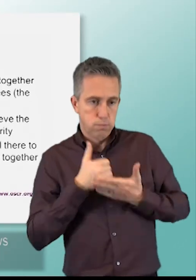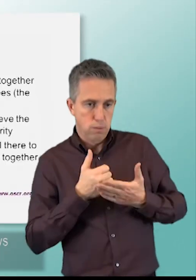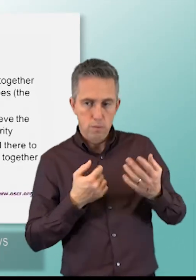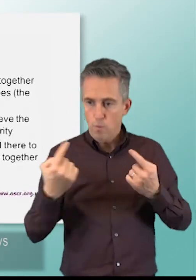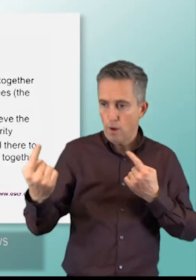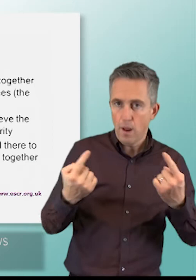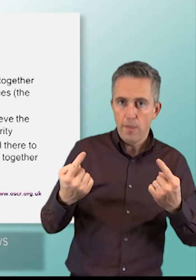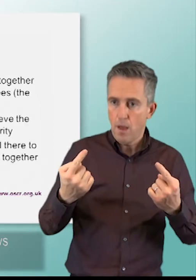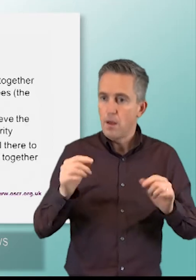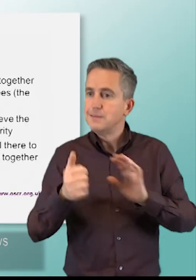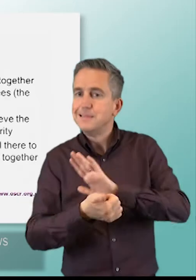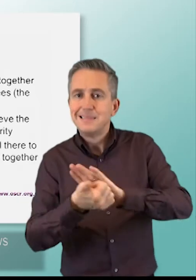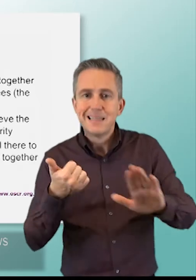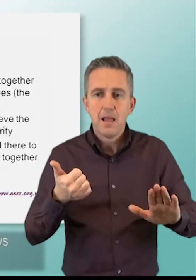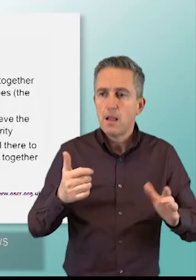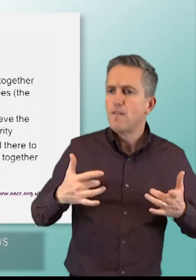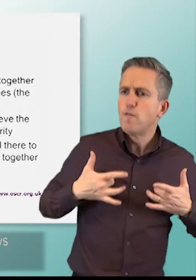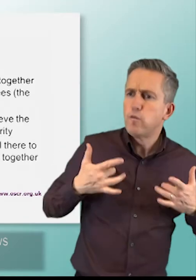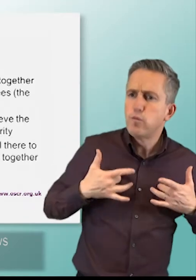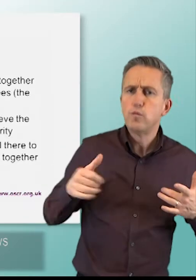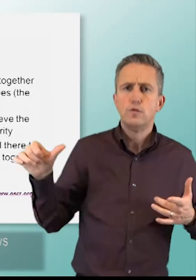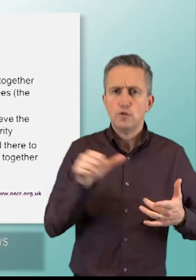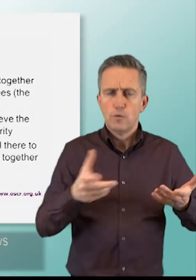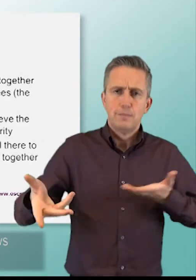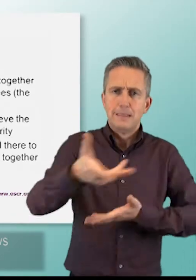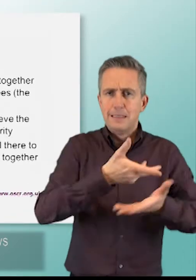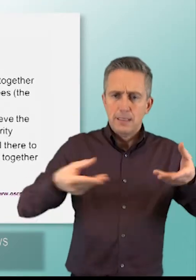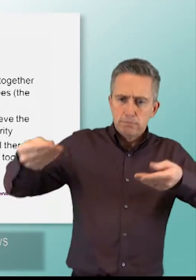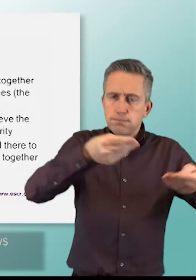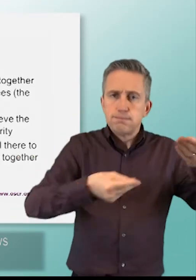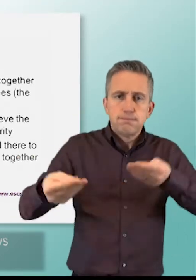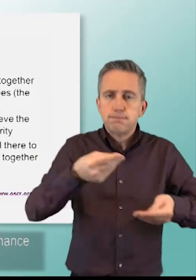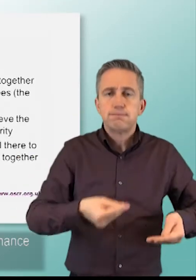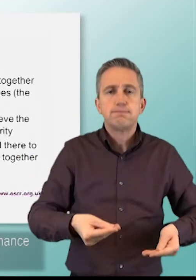other, ensuring everyone's views and skills are really used to best effect.